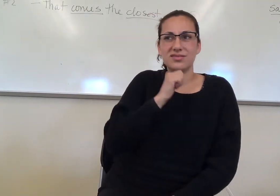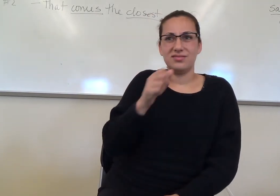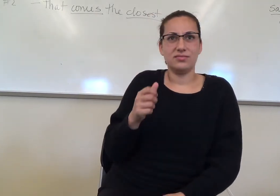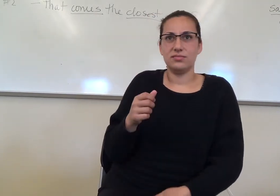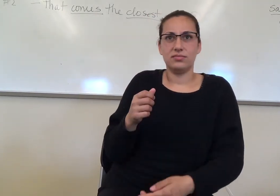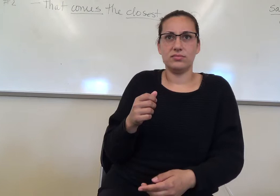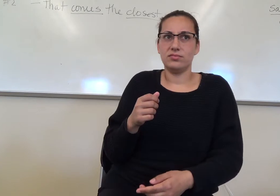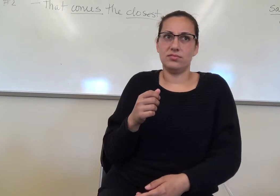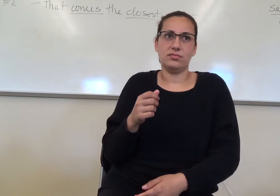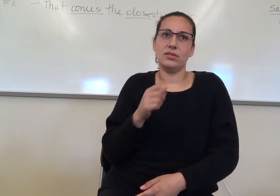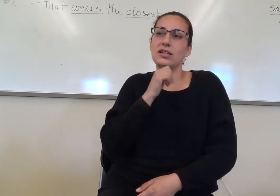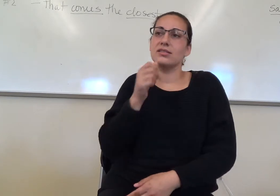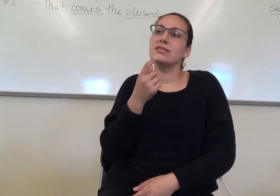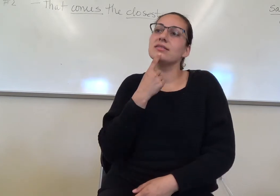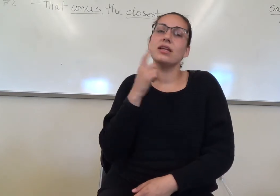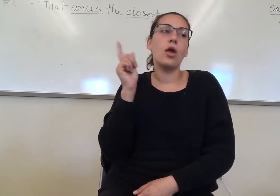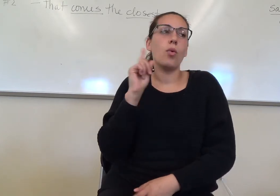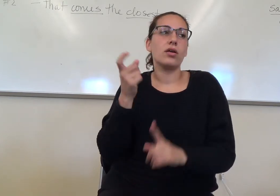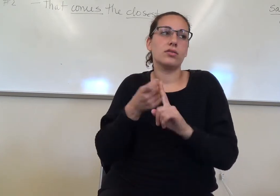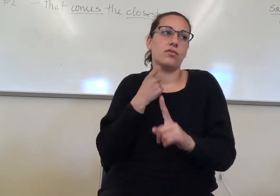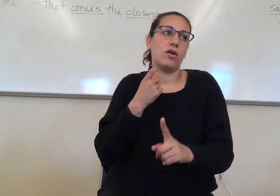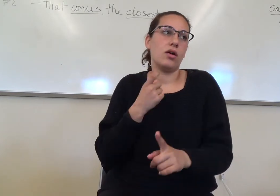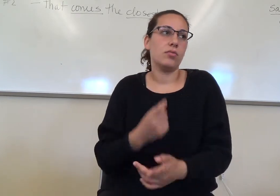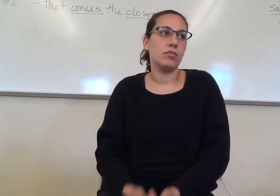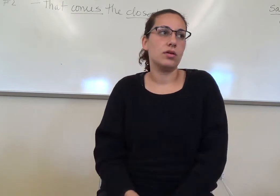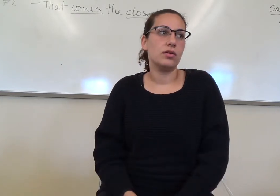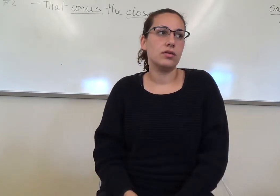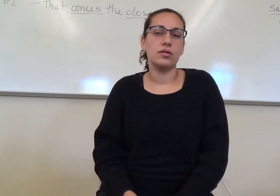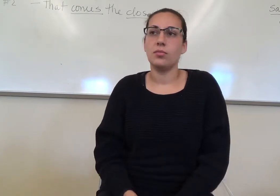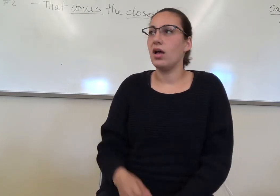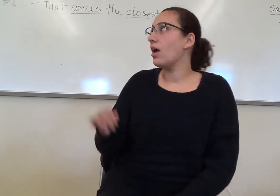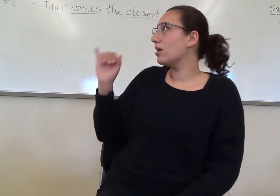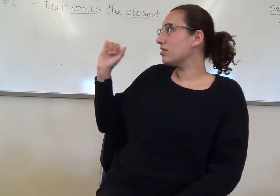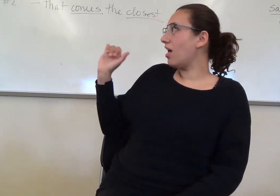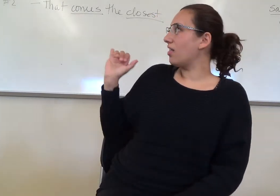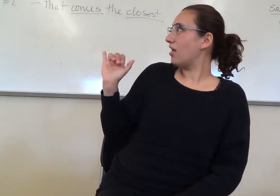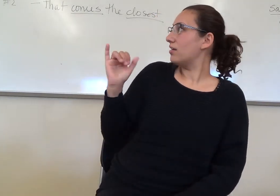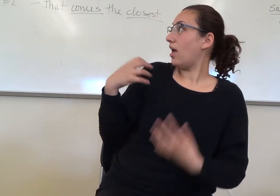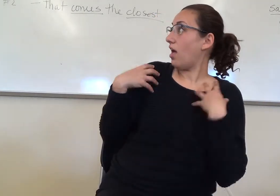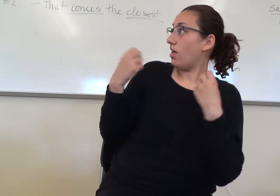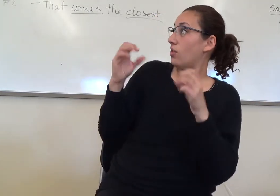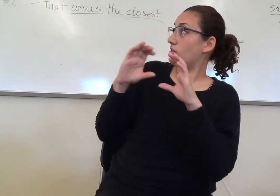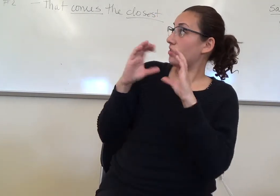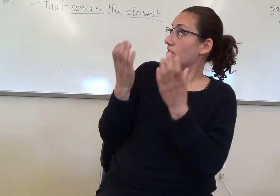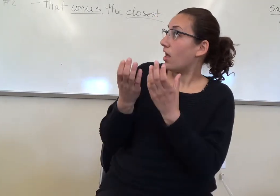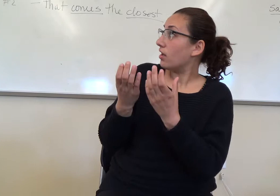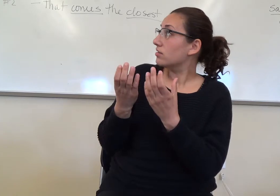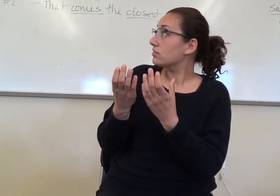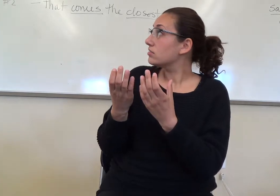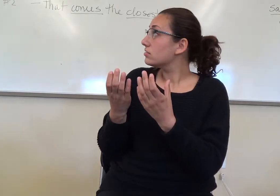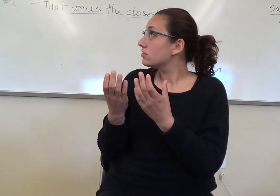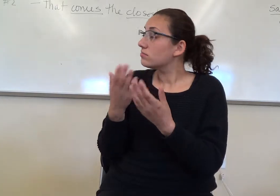it came from. Would this be like a health class textbook,